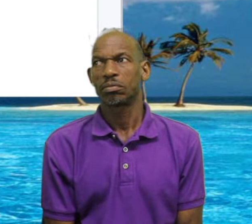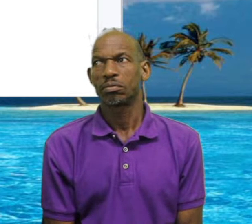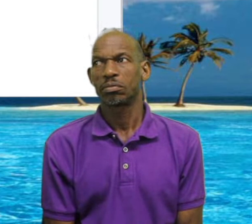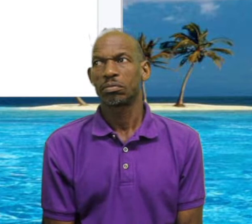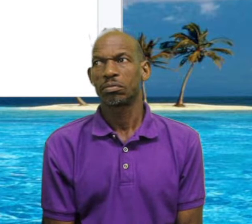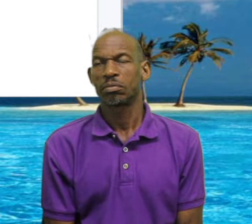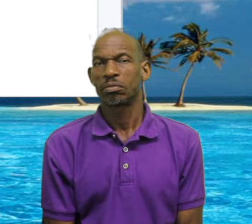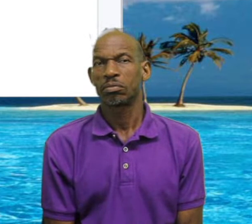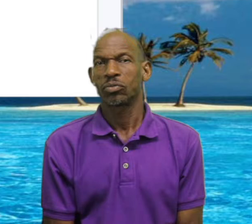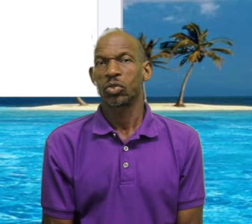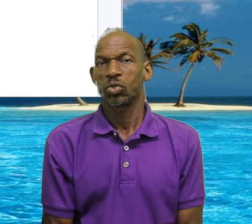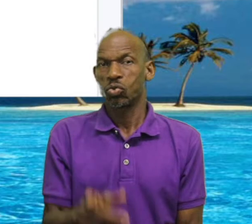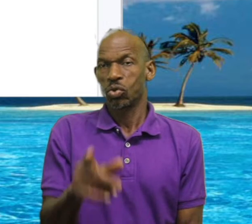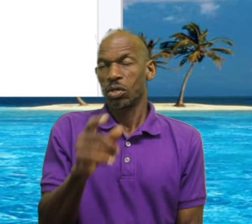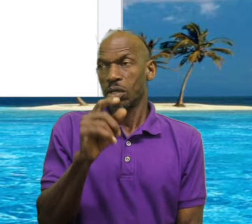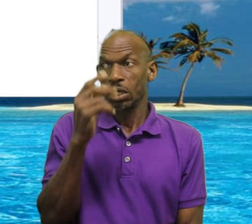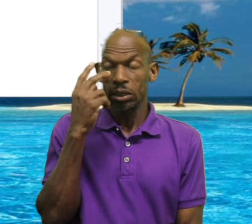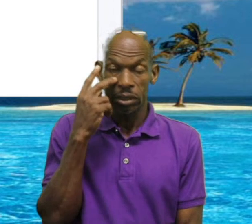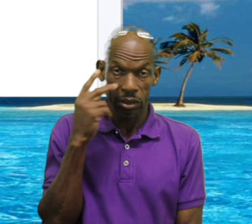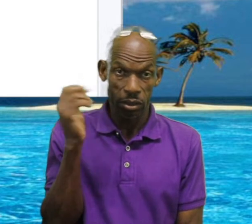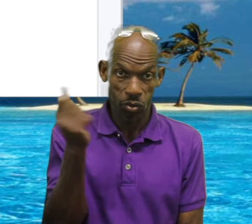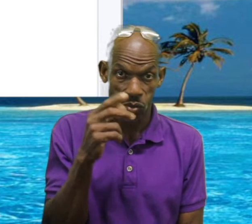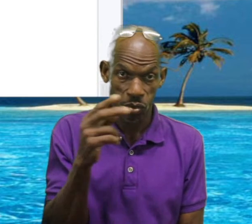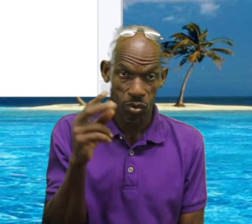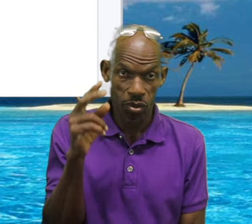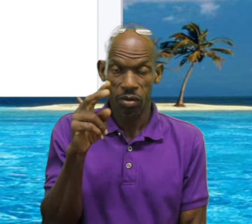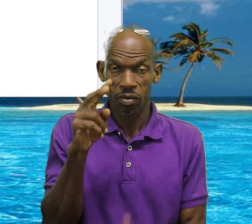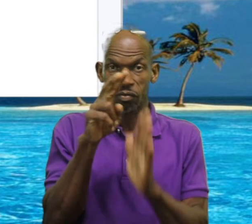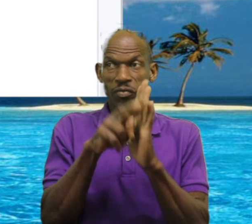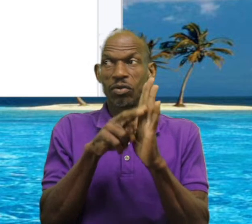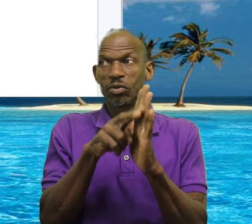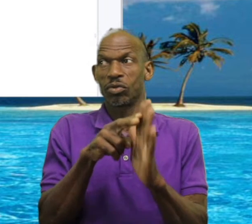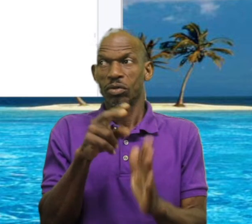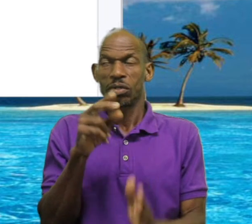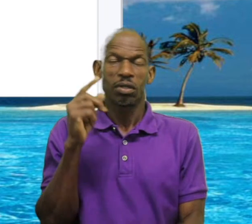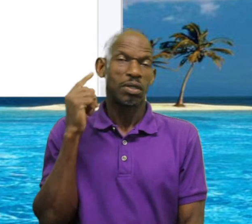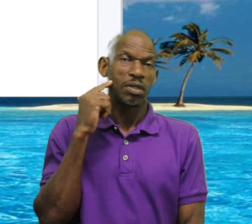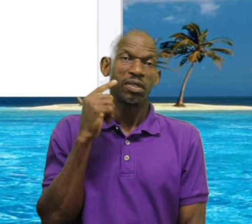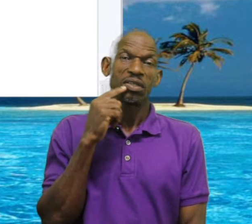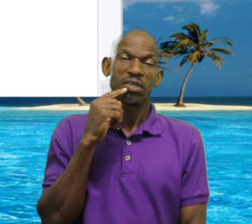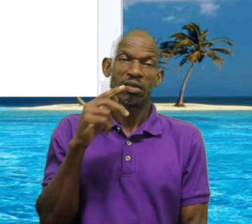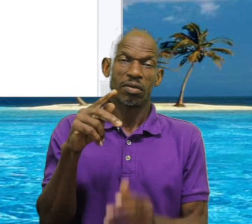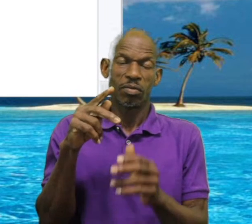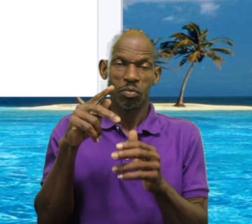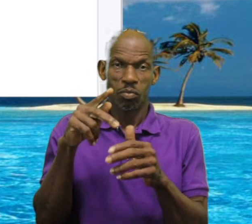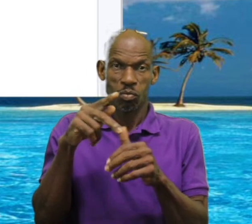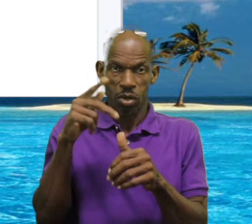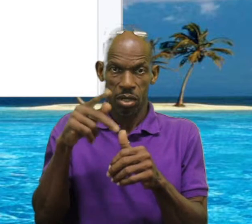find all our videos. Our website, Deaf Pioneers website.